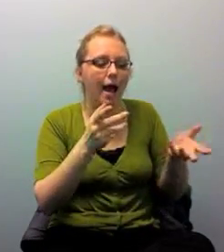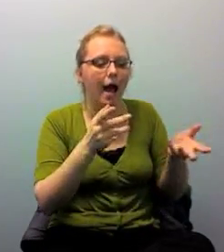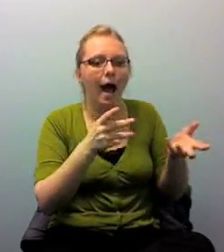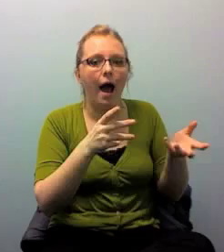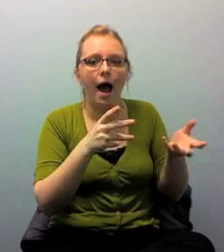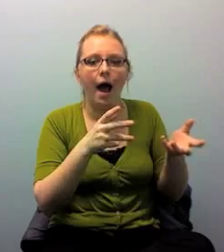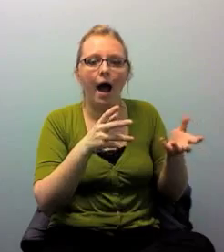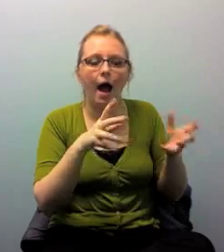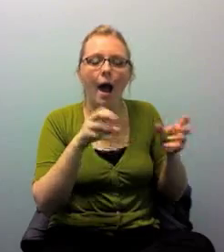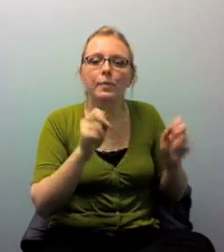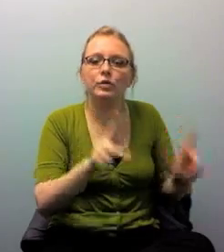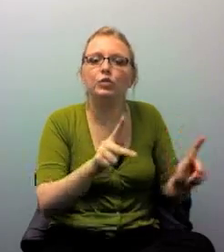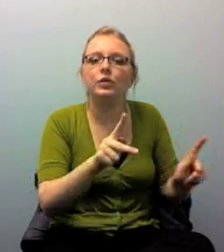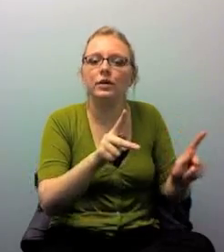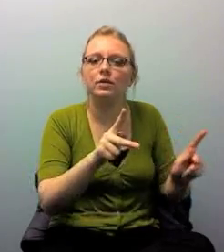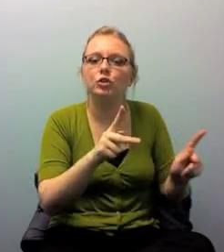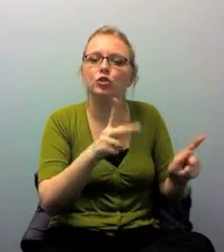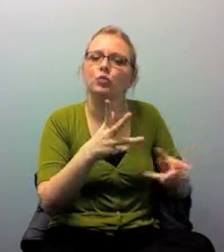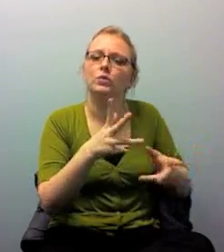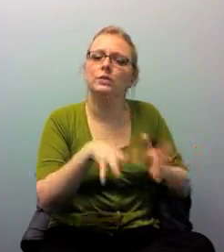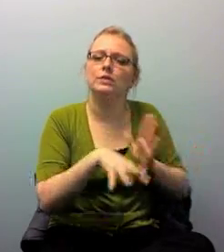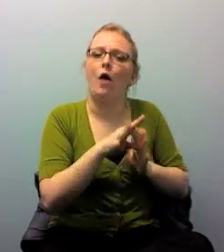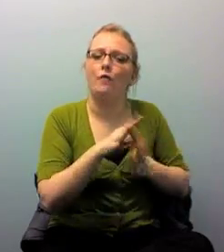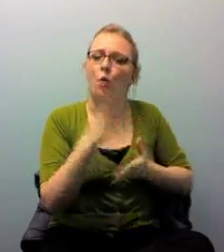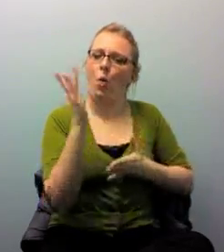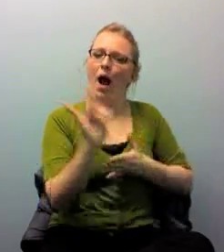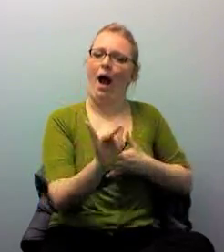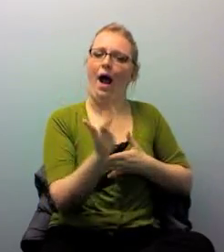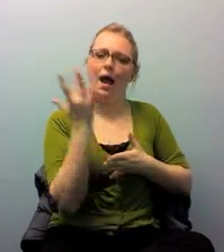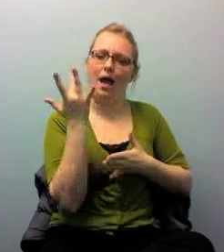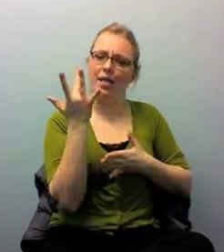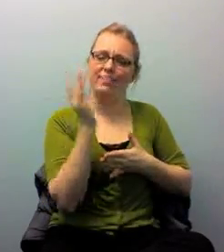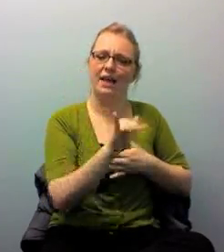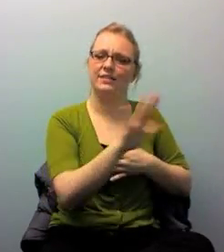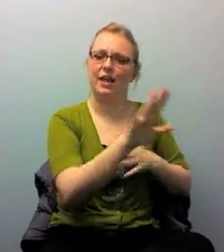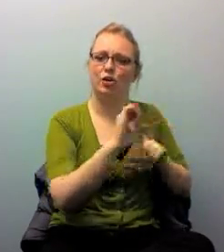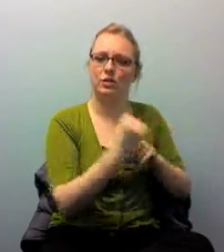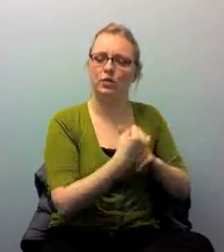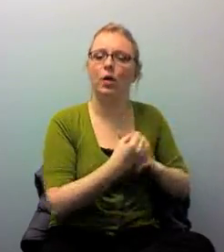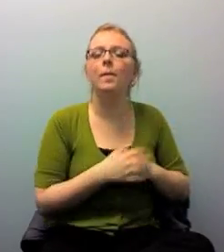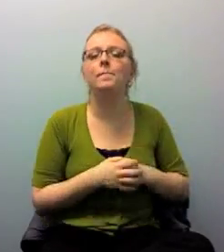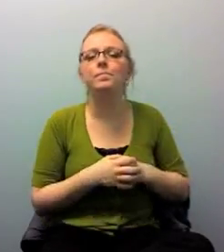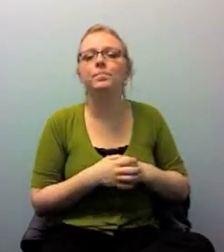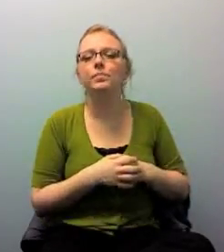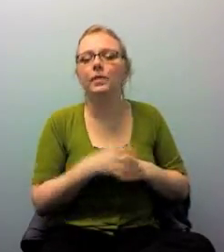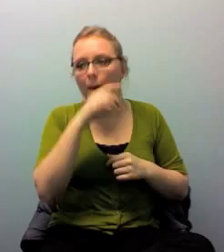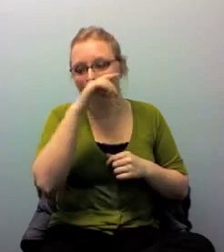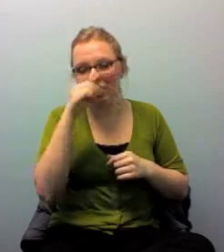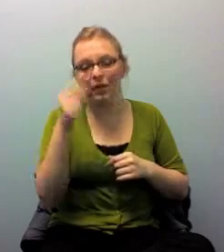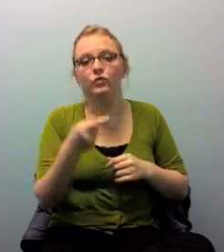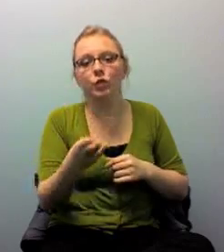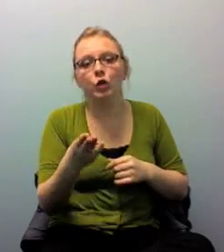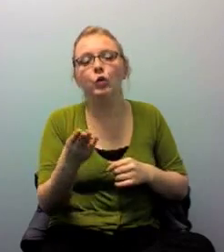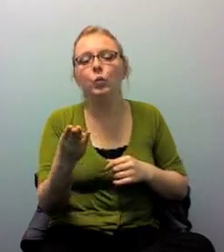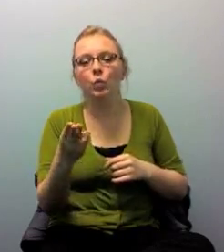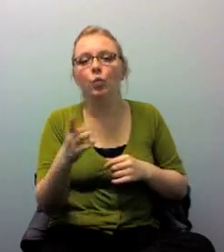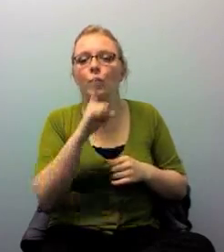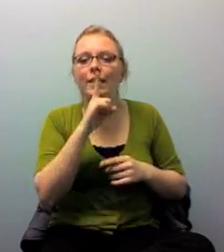case. In terms of cultural boundaries, based on my earlier definitions, there are a couple of really excellent exercises that you can